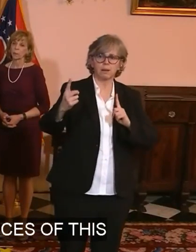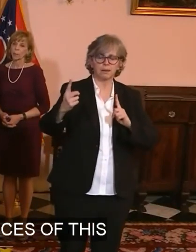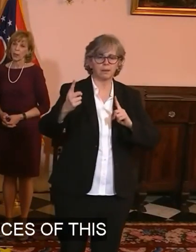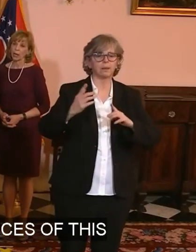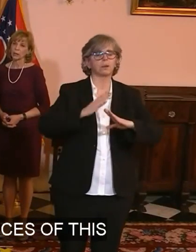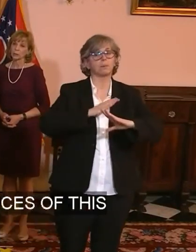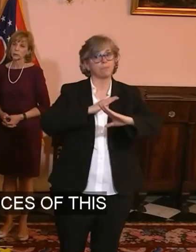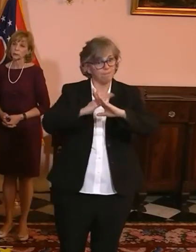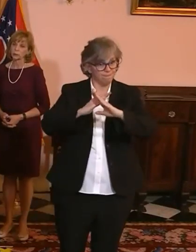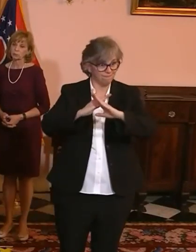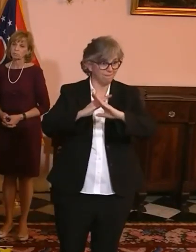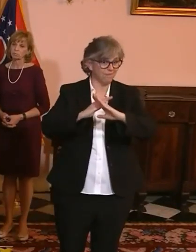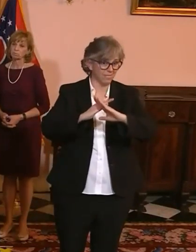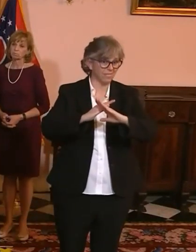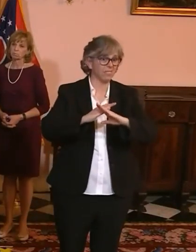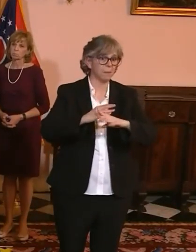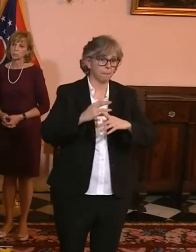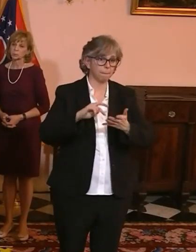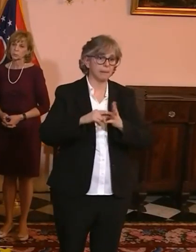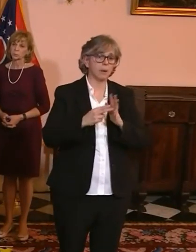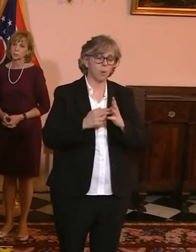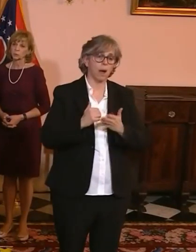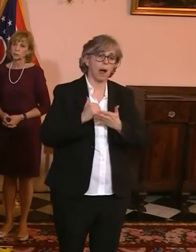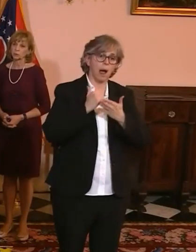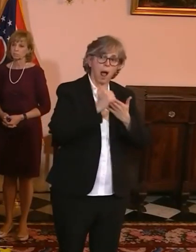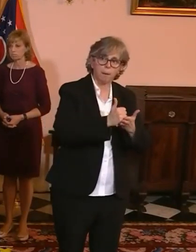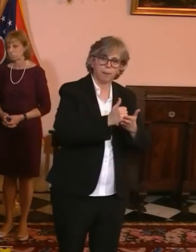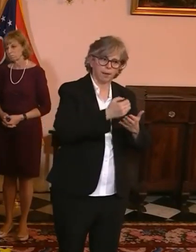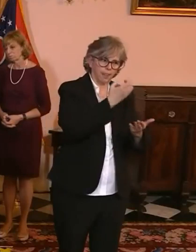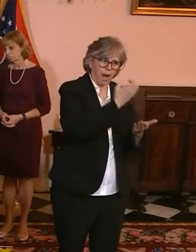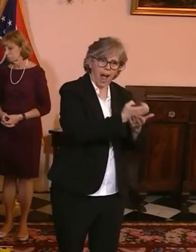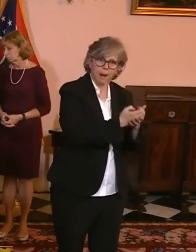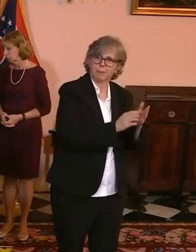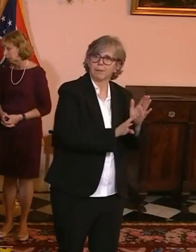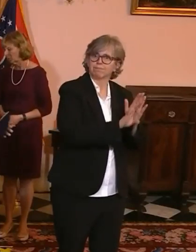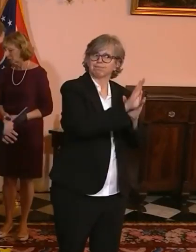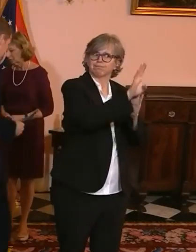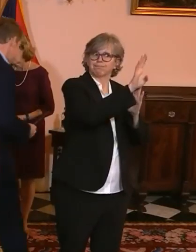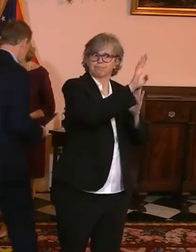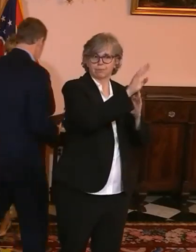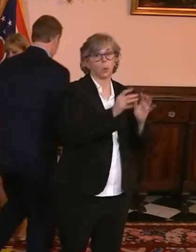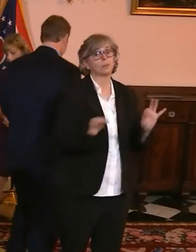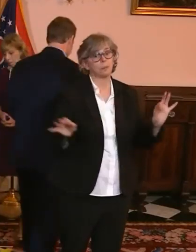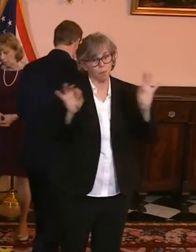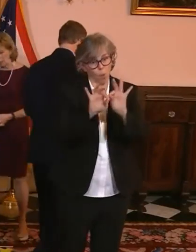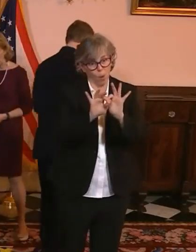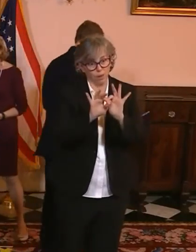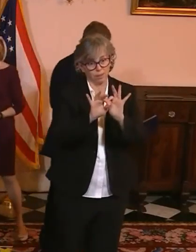important civic duty to make sure you're doing your part. So thank you.